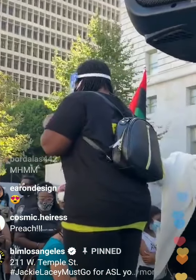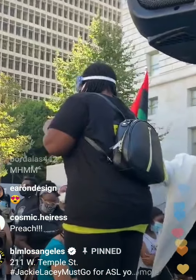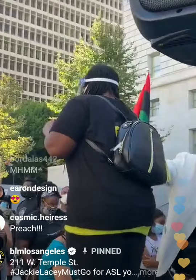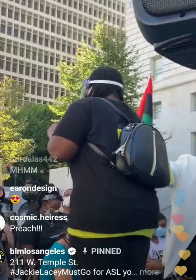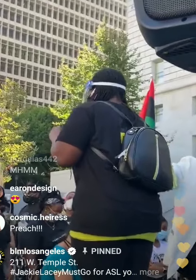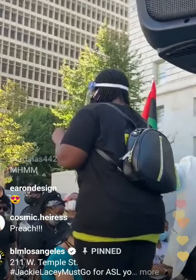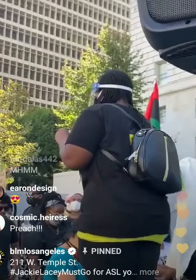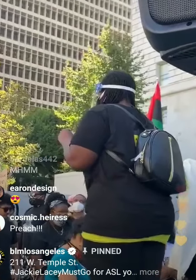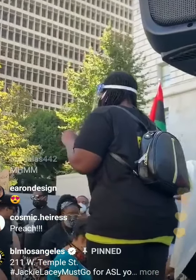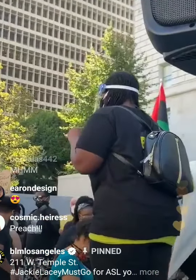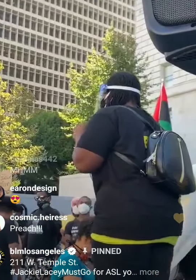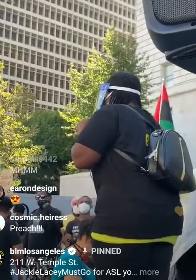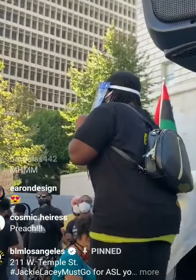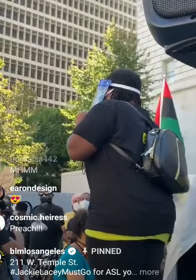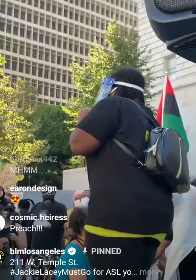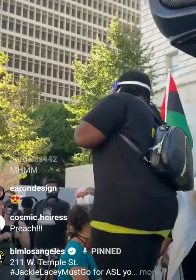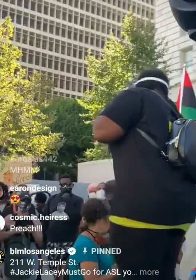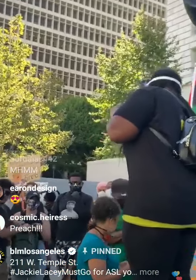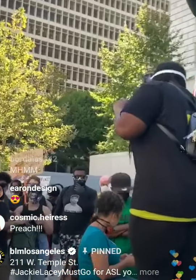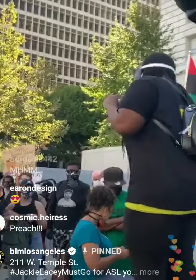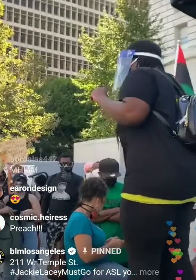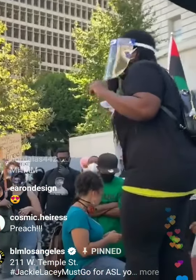Hey, everybody. All right, Jan.